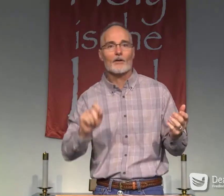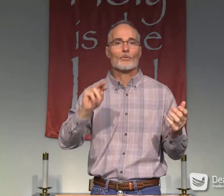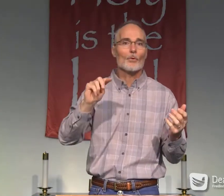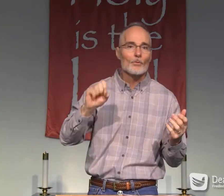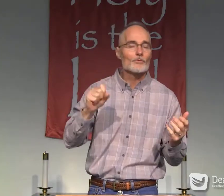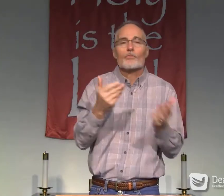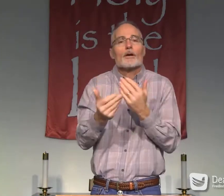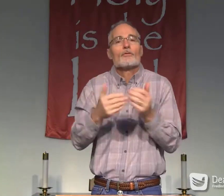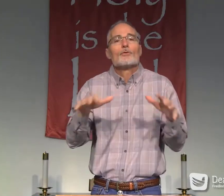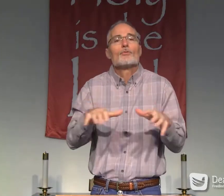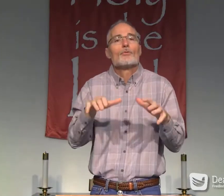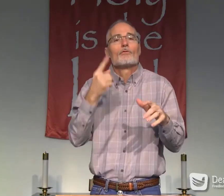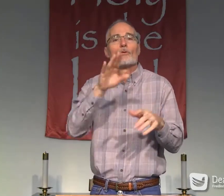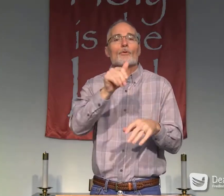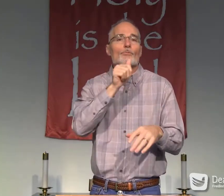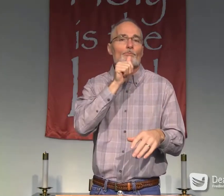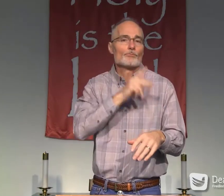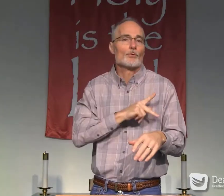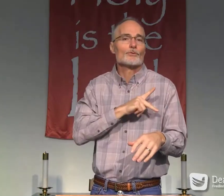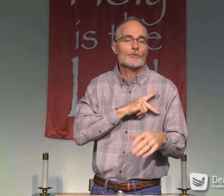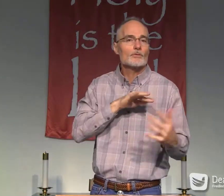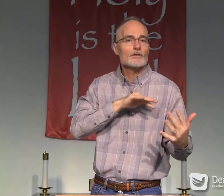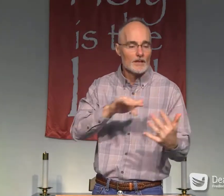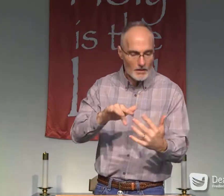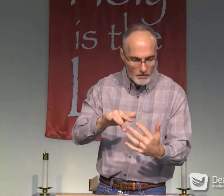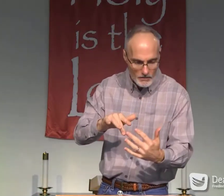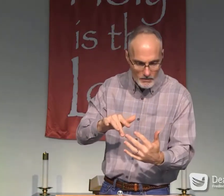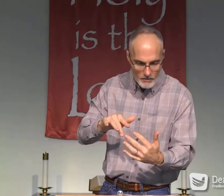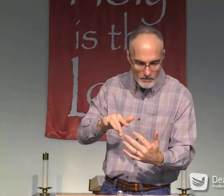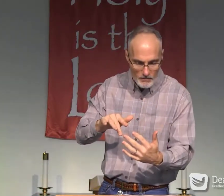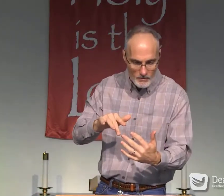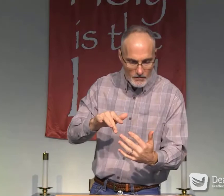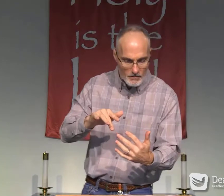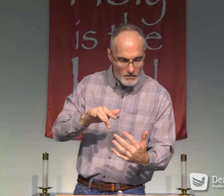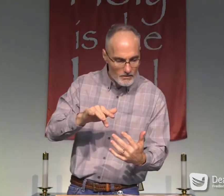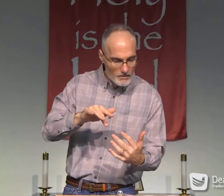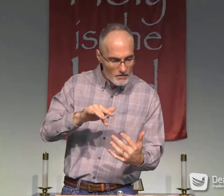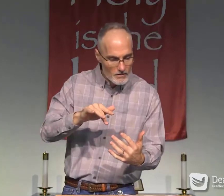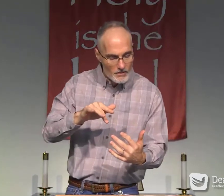thinking about writing notes, whatever it is that you do for your personal study time,